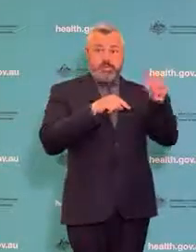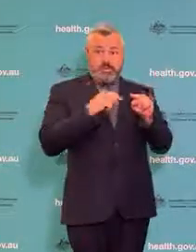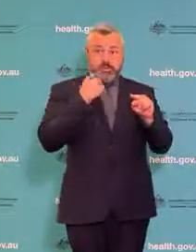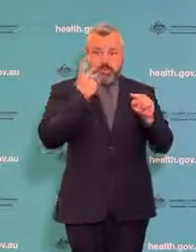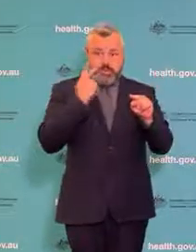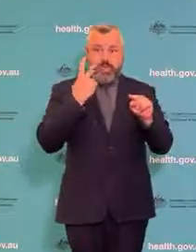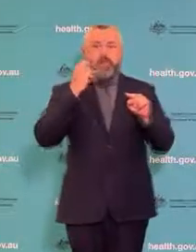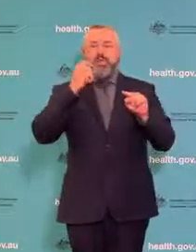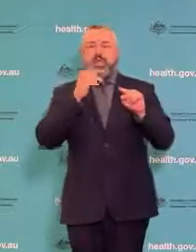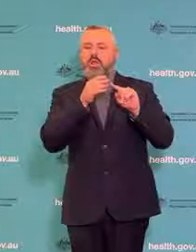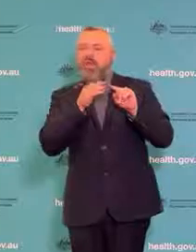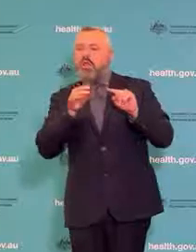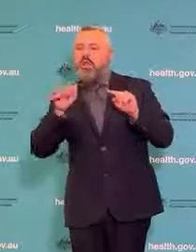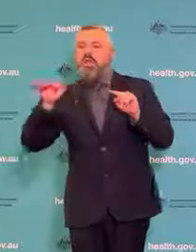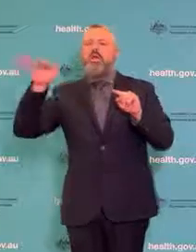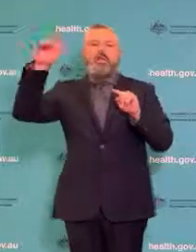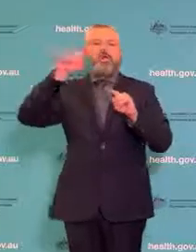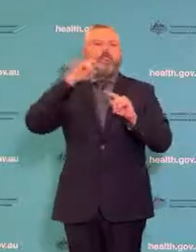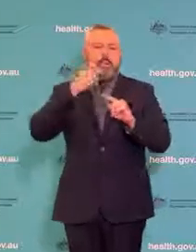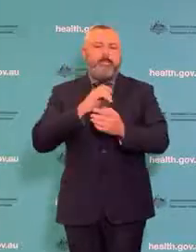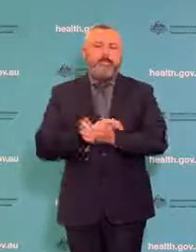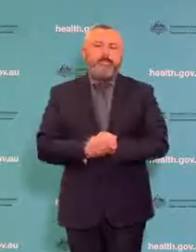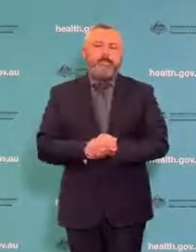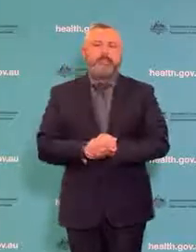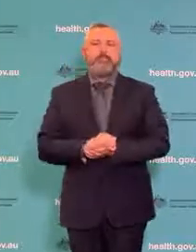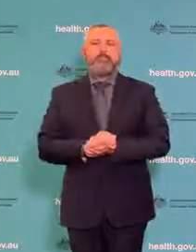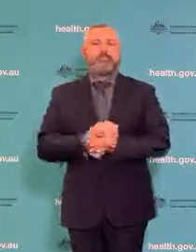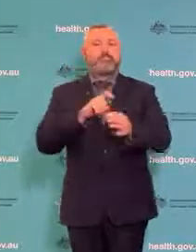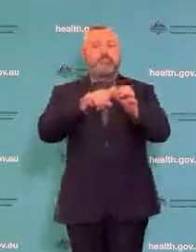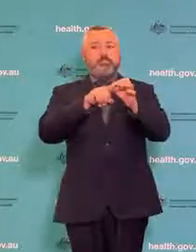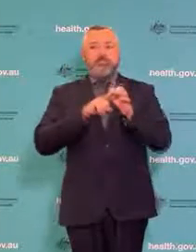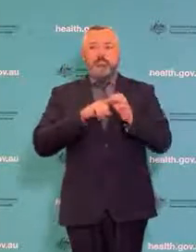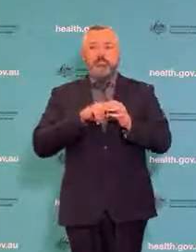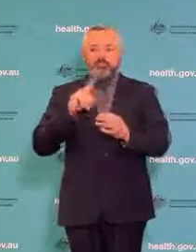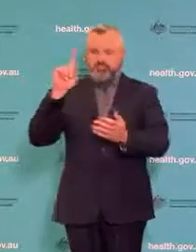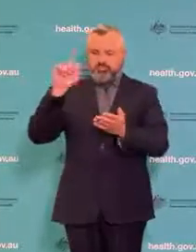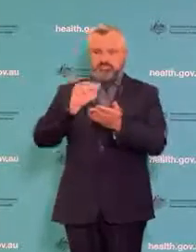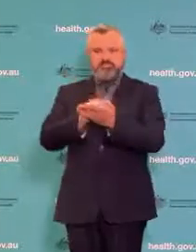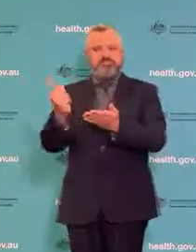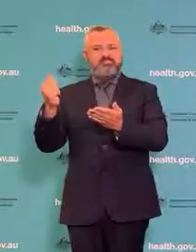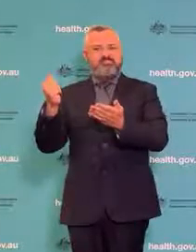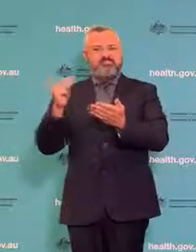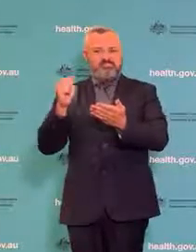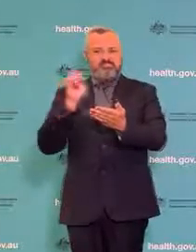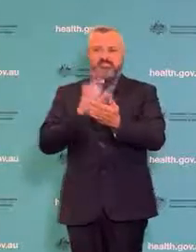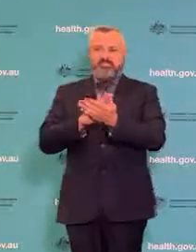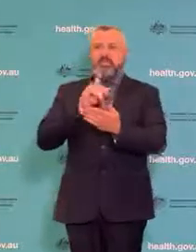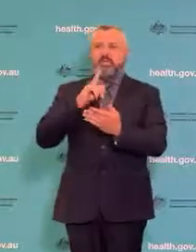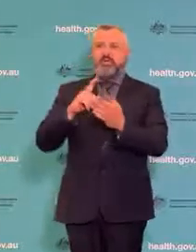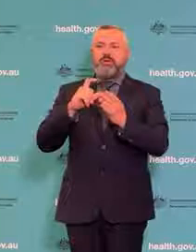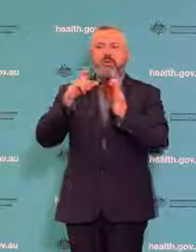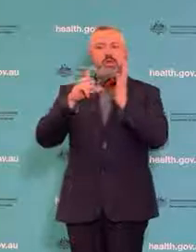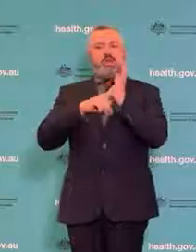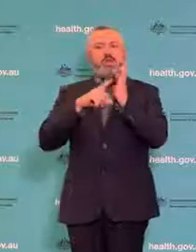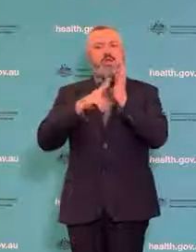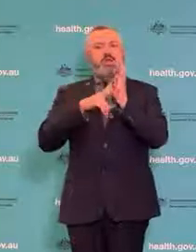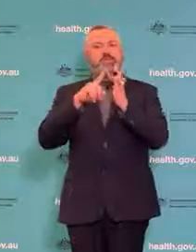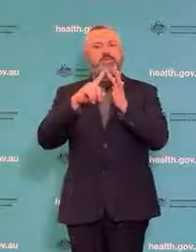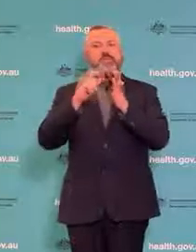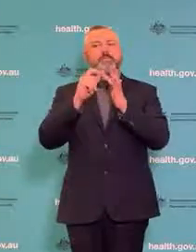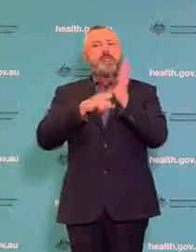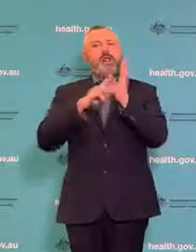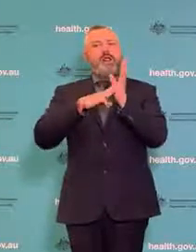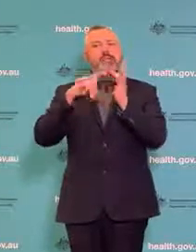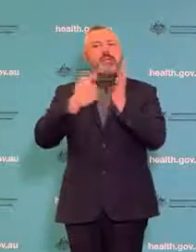look, ads published today or published this week in newspapers by Clive Palmer have raised doubts about